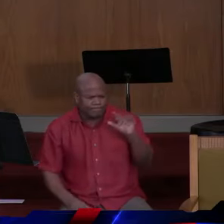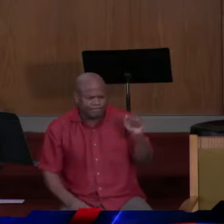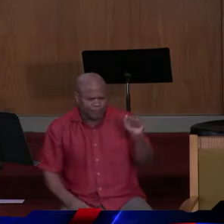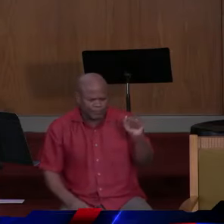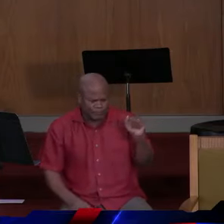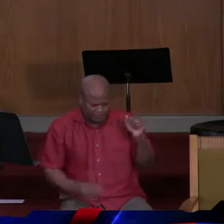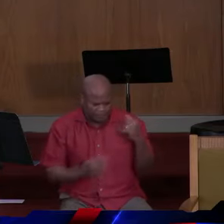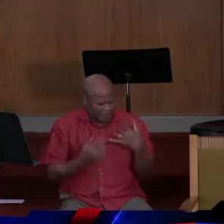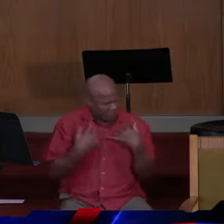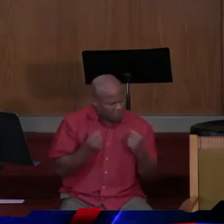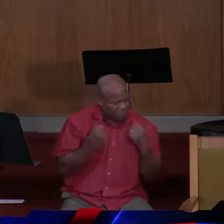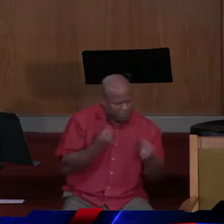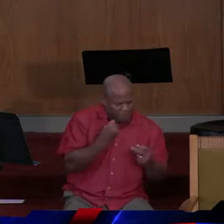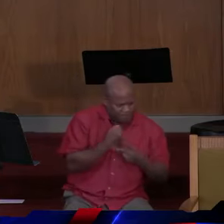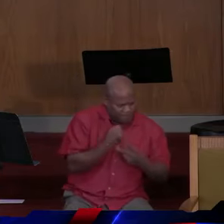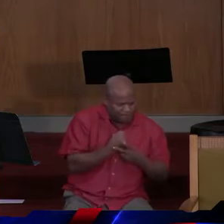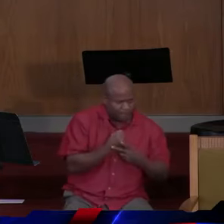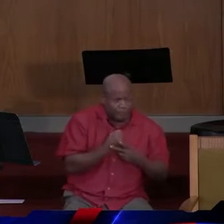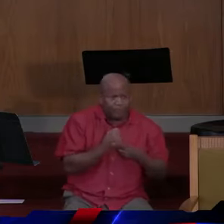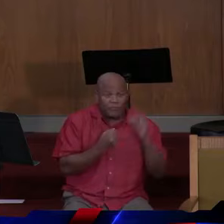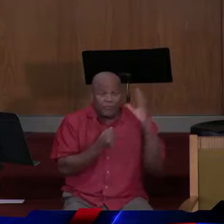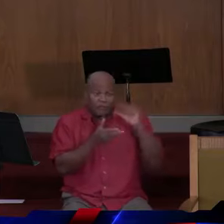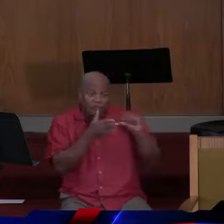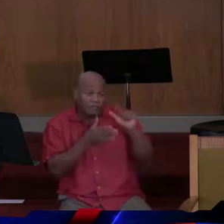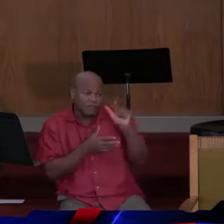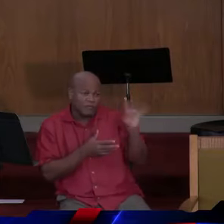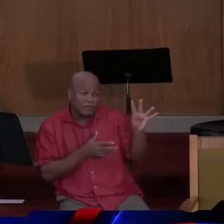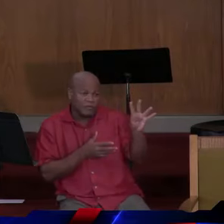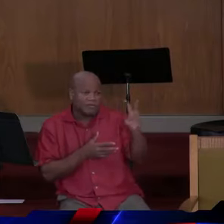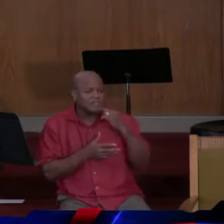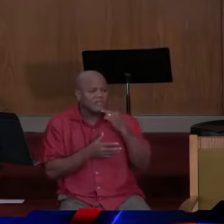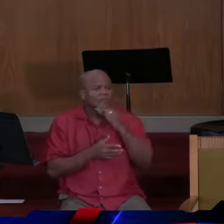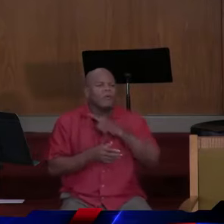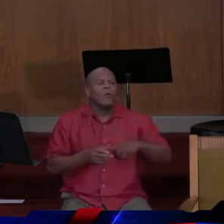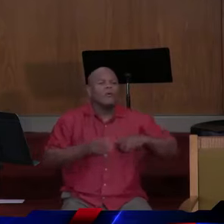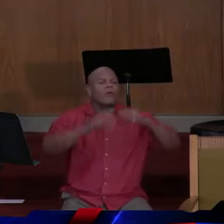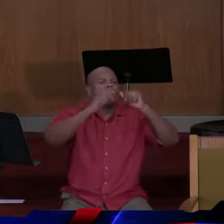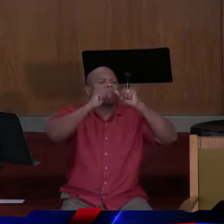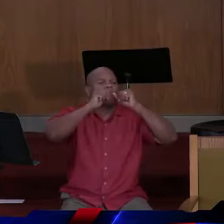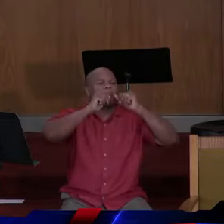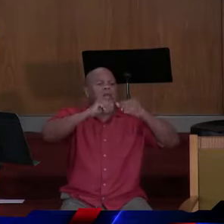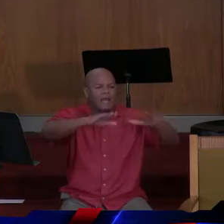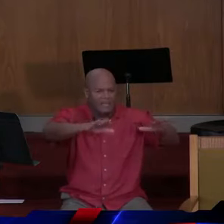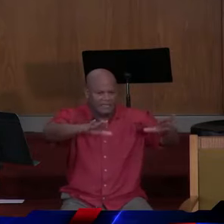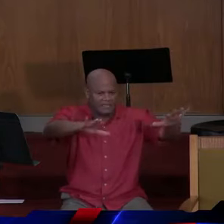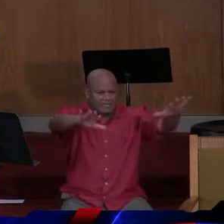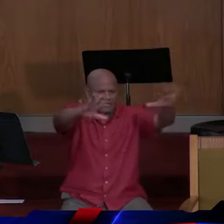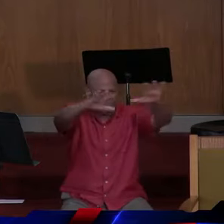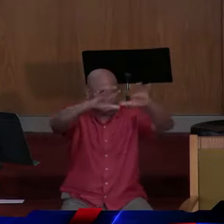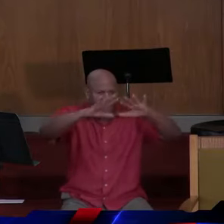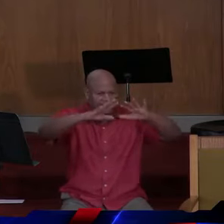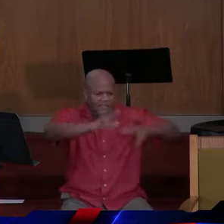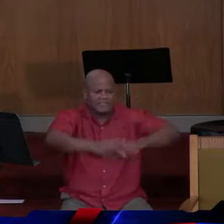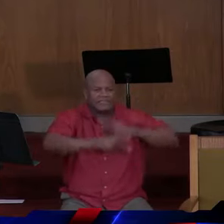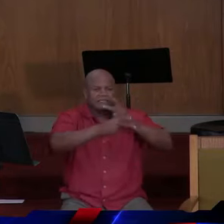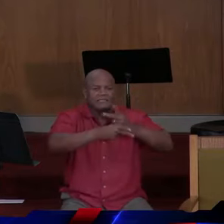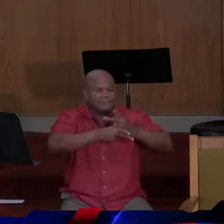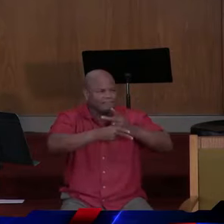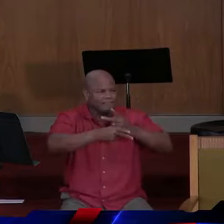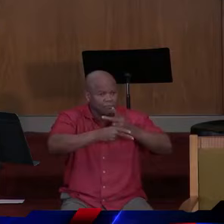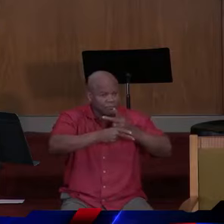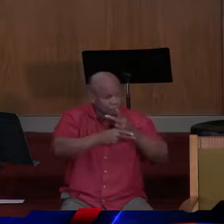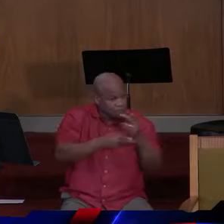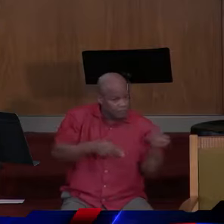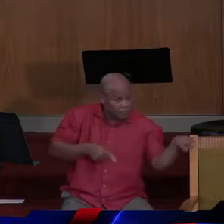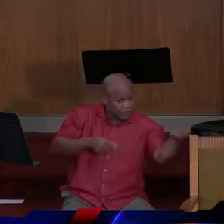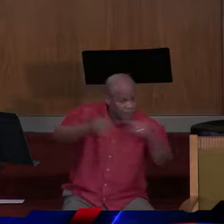God, in verse 24, says, the Lord bless thee and keep thee. How many of you know God is a keeping